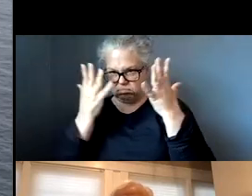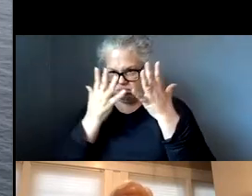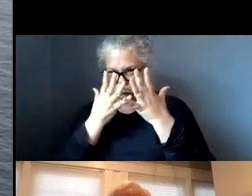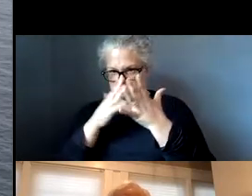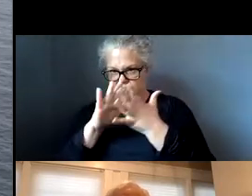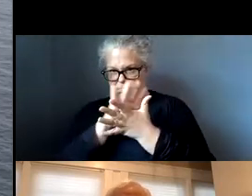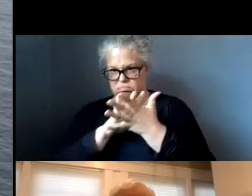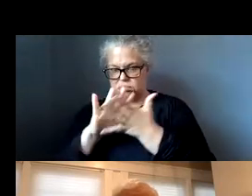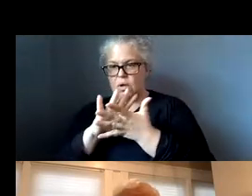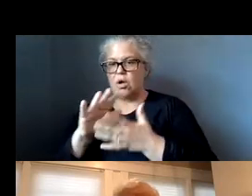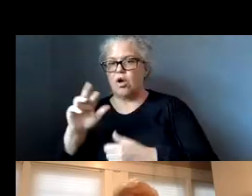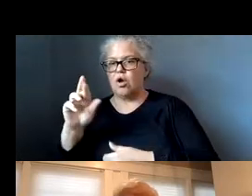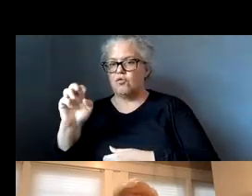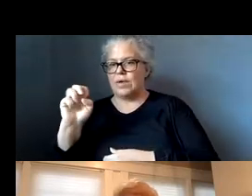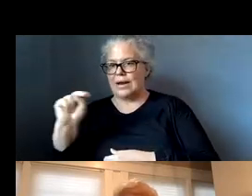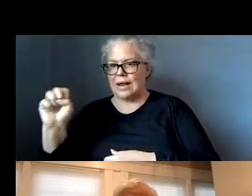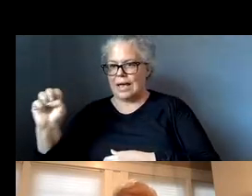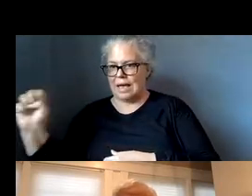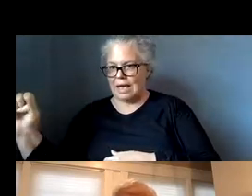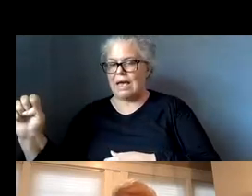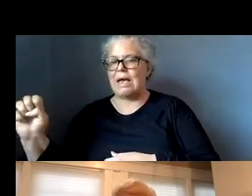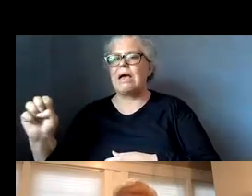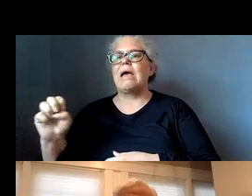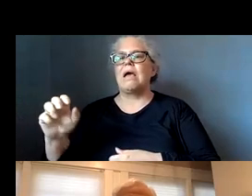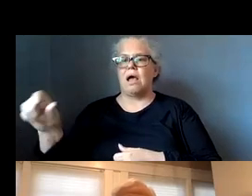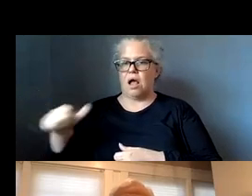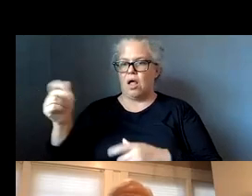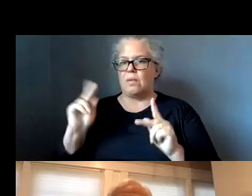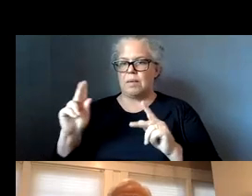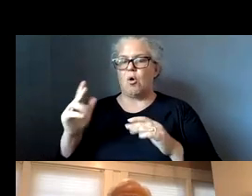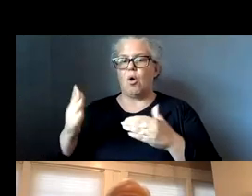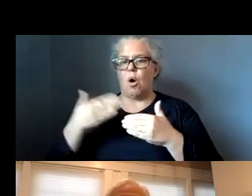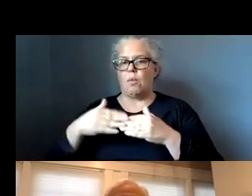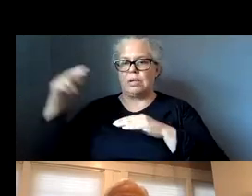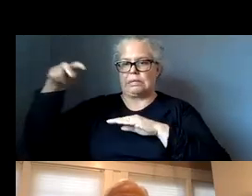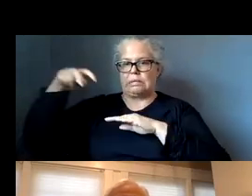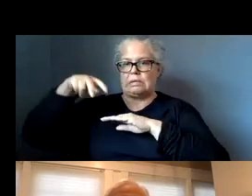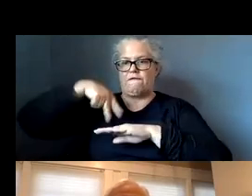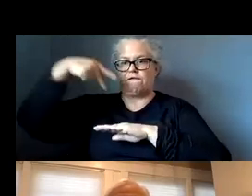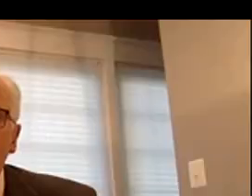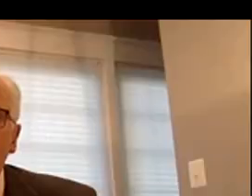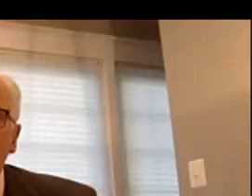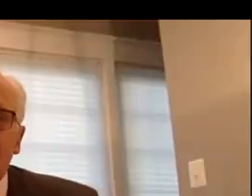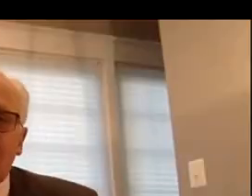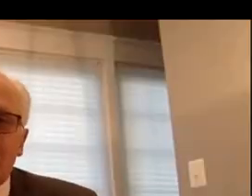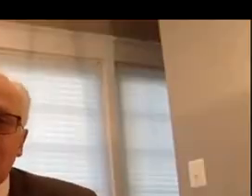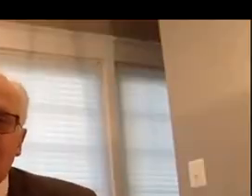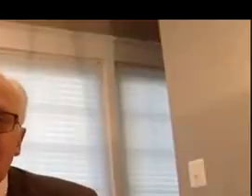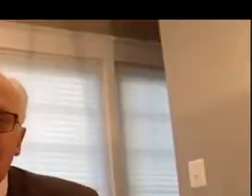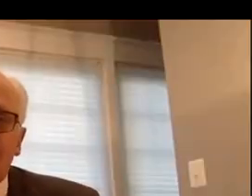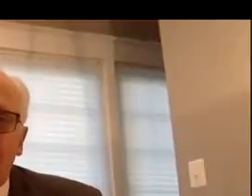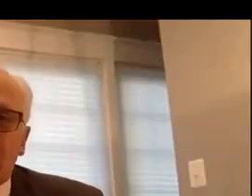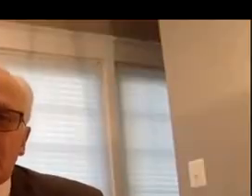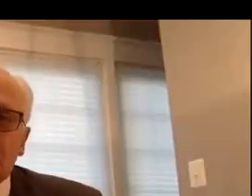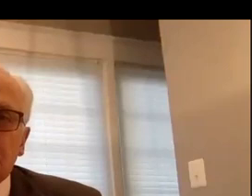of Renee Vess, who's out there, almost slid off the mountain at one point. Not something we wanted to have happen.